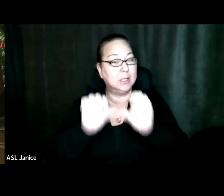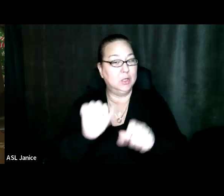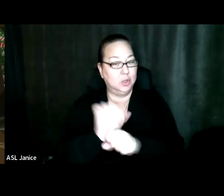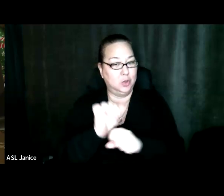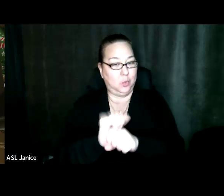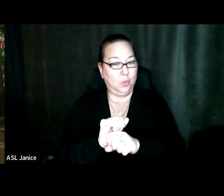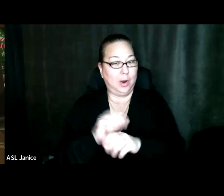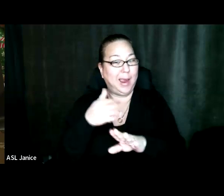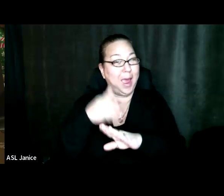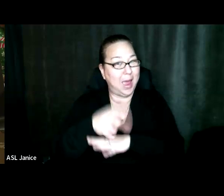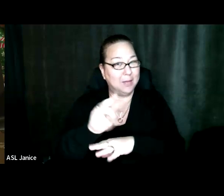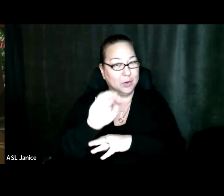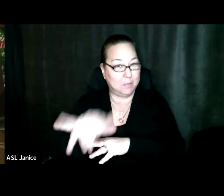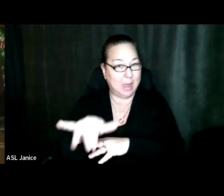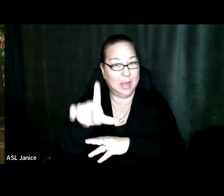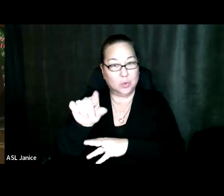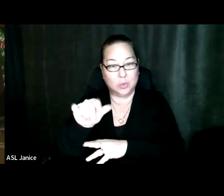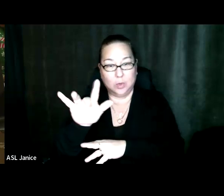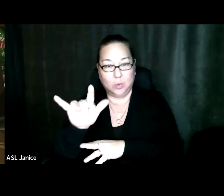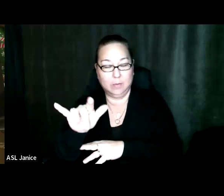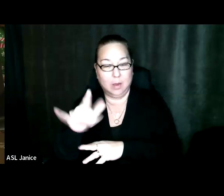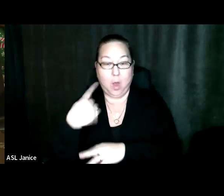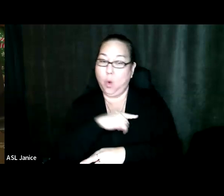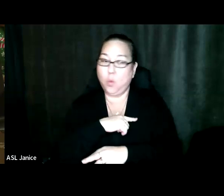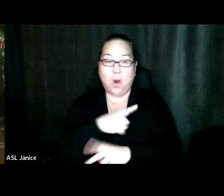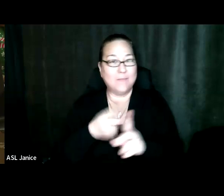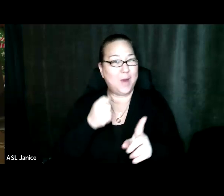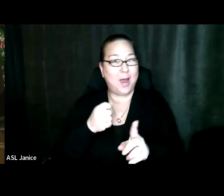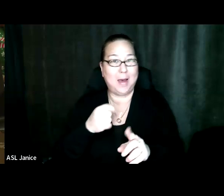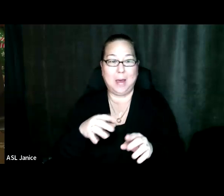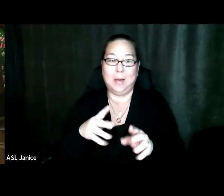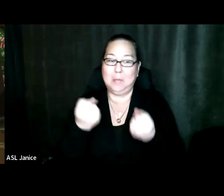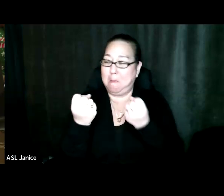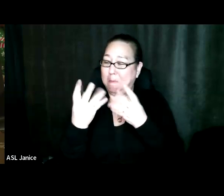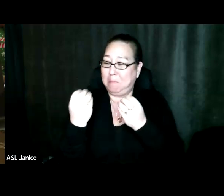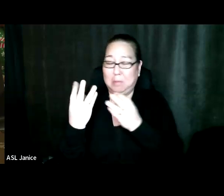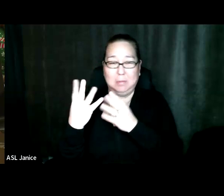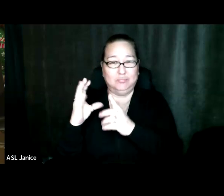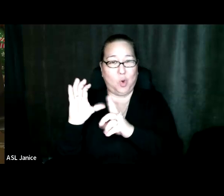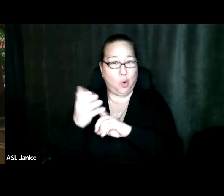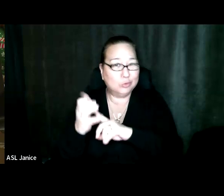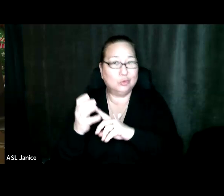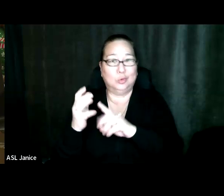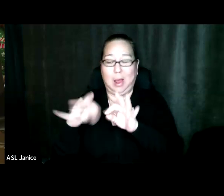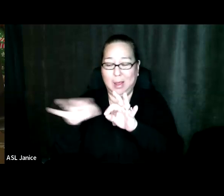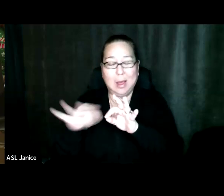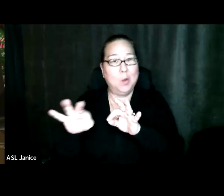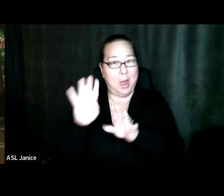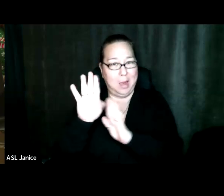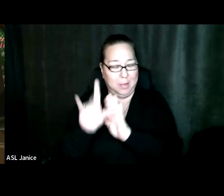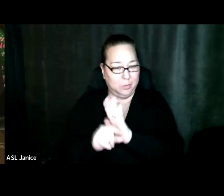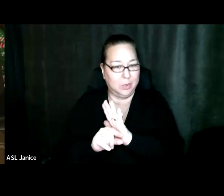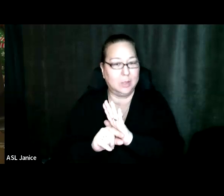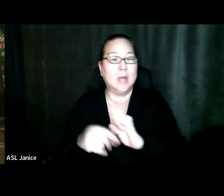from culturally and linguistically diverse backgrounds and are passionate about contributing our knowledge and skills to better the education system here